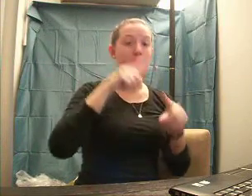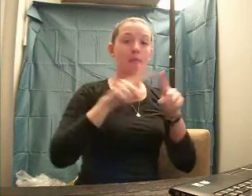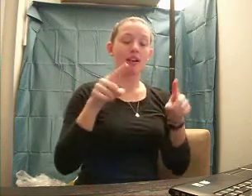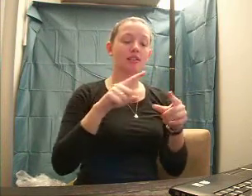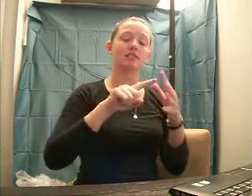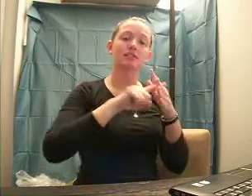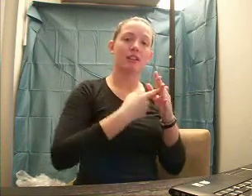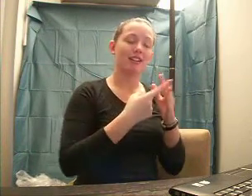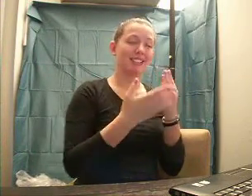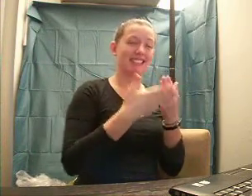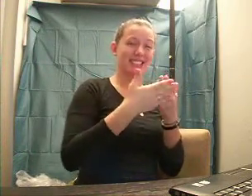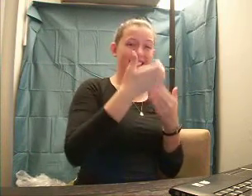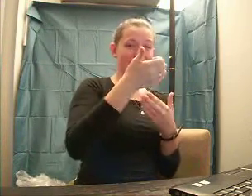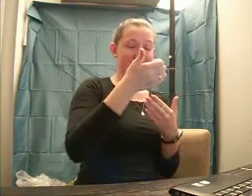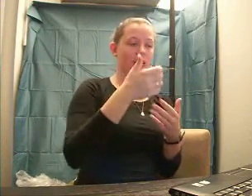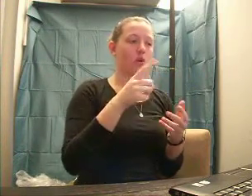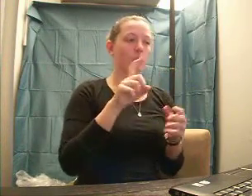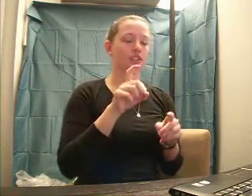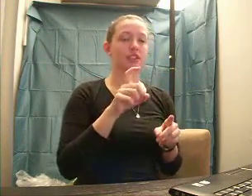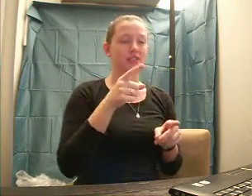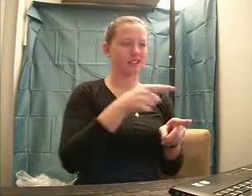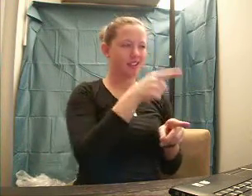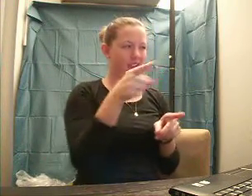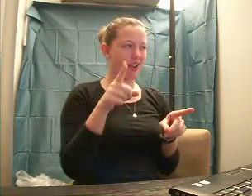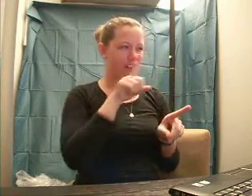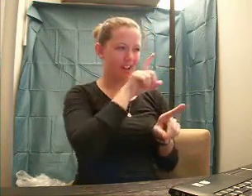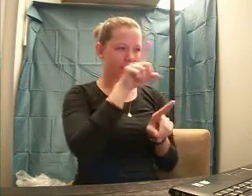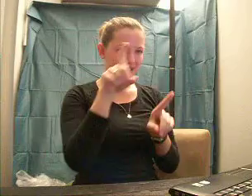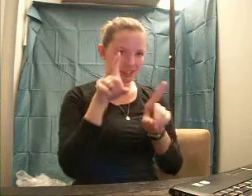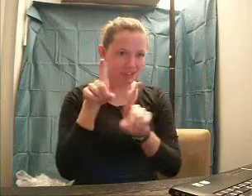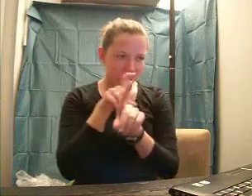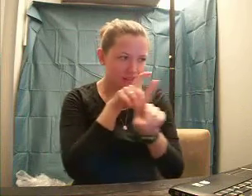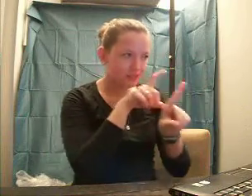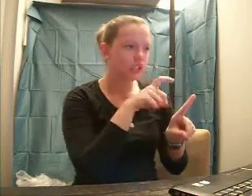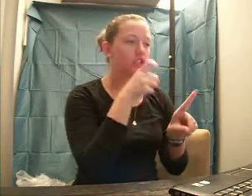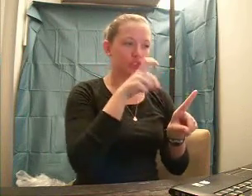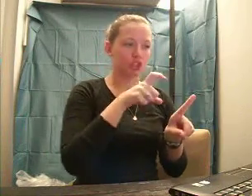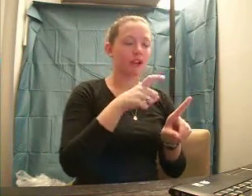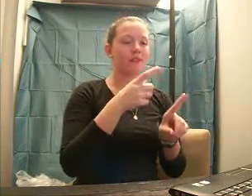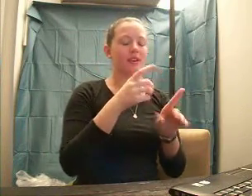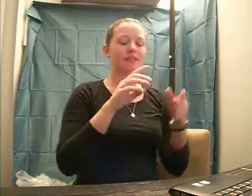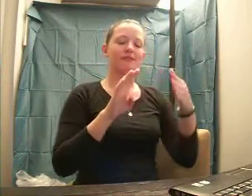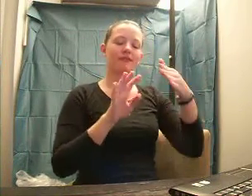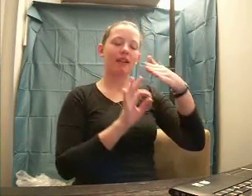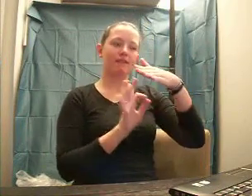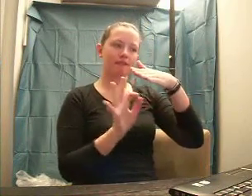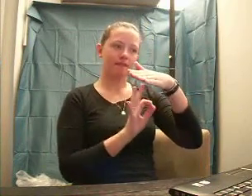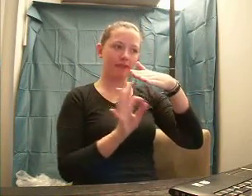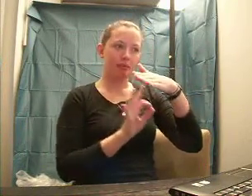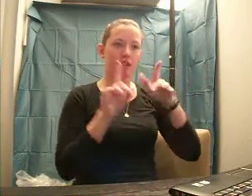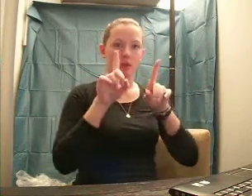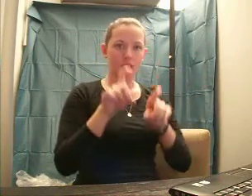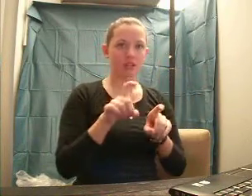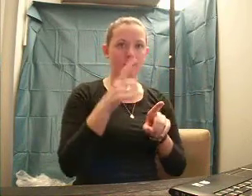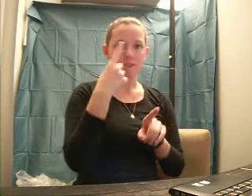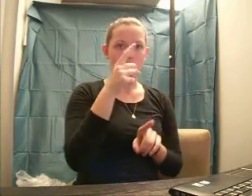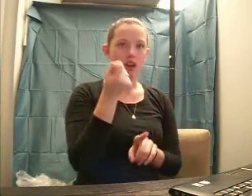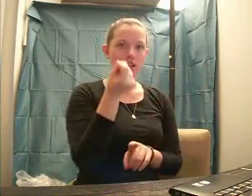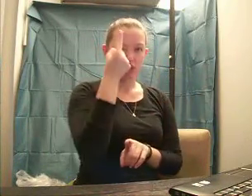question you really should all ask yourself at some point in your life, because it's a fundamental question if we want to understand brain function, and that is, why